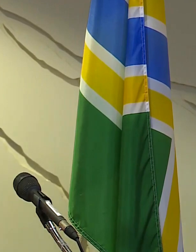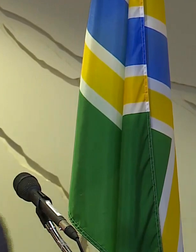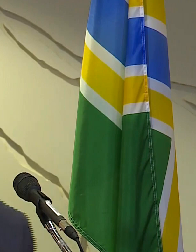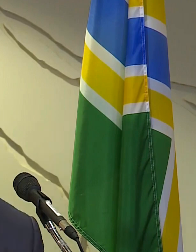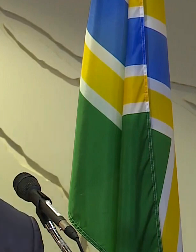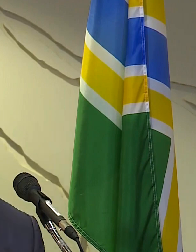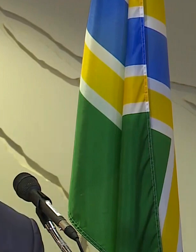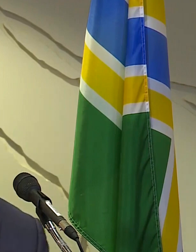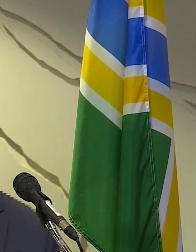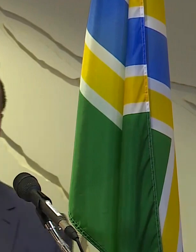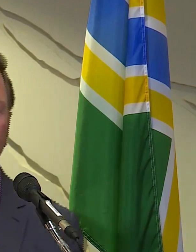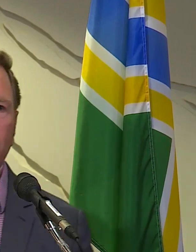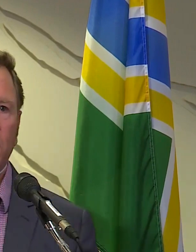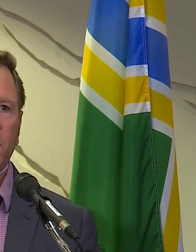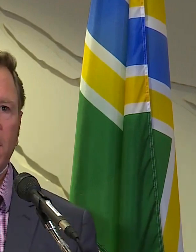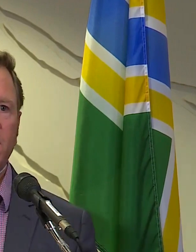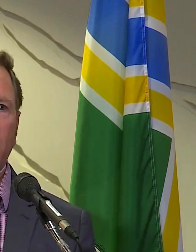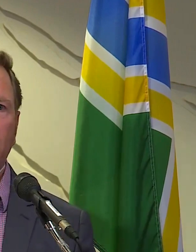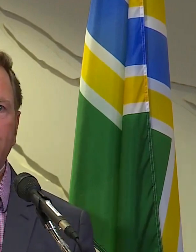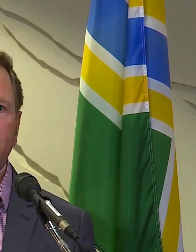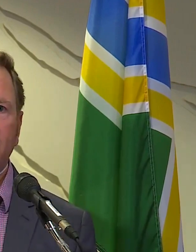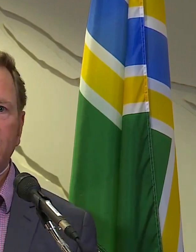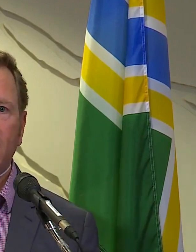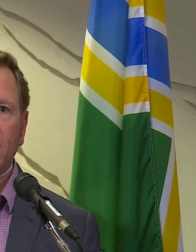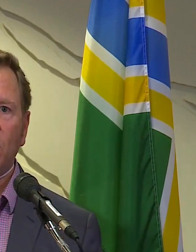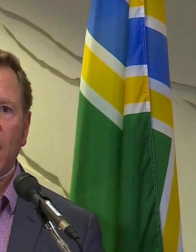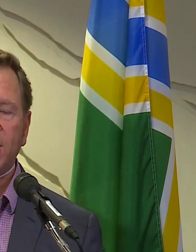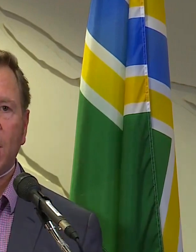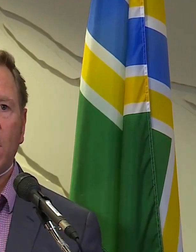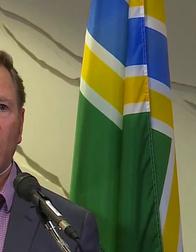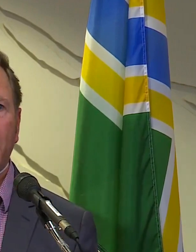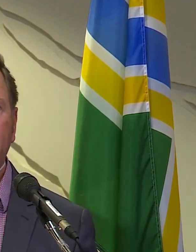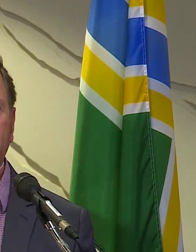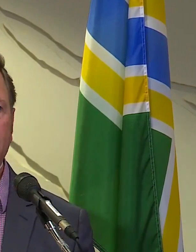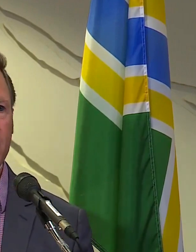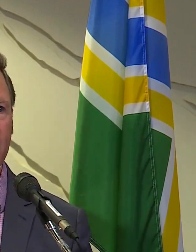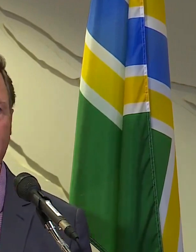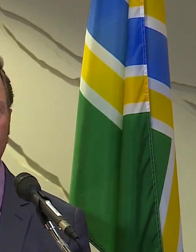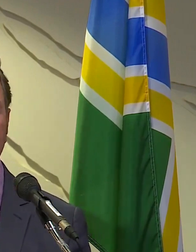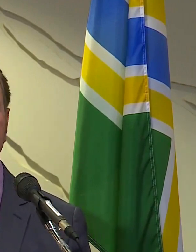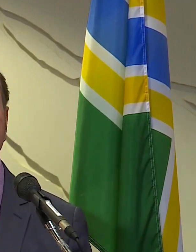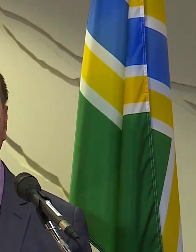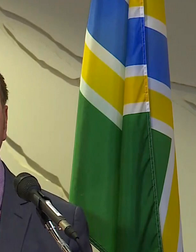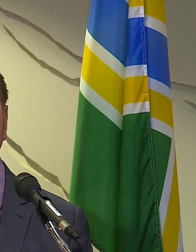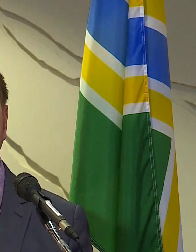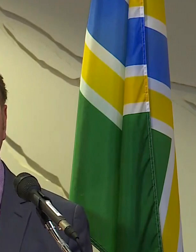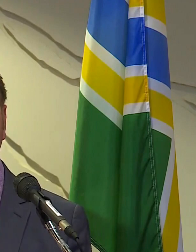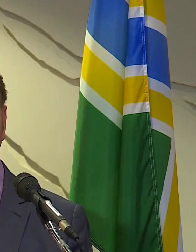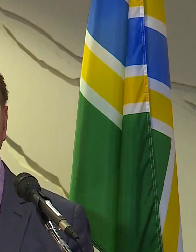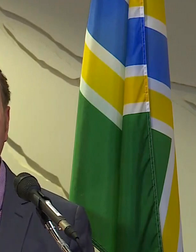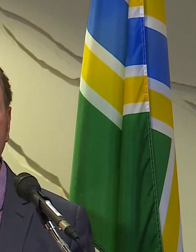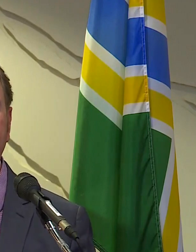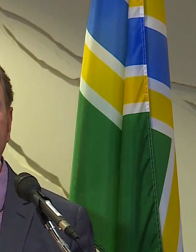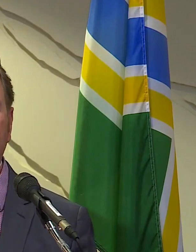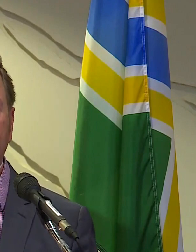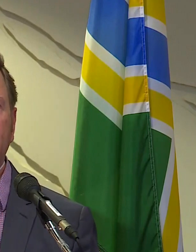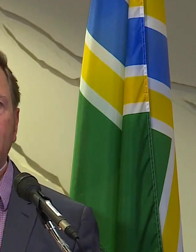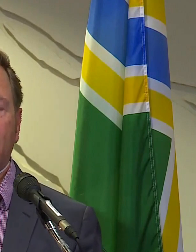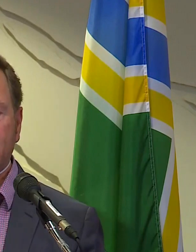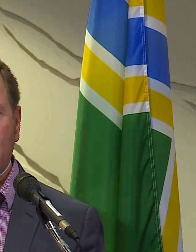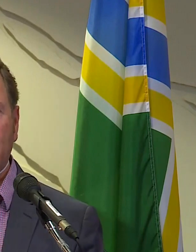Okay, our next panelist will be Portland Police Bureau Chief Jamie Resch. And I want to remind folks, if you have any questions, to hold them until after our panelists